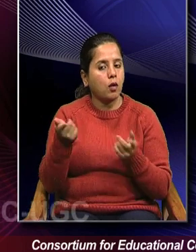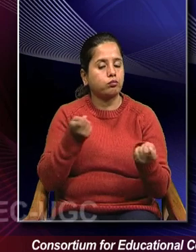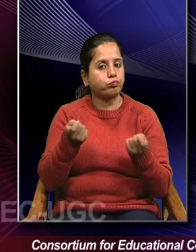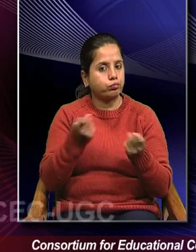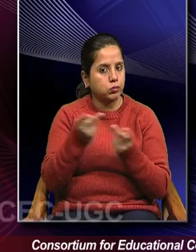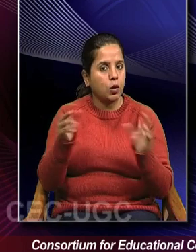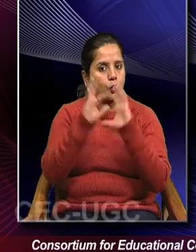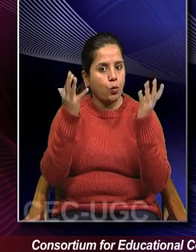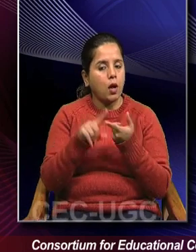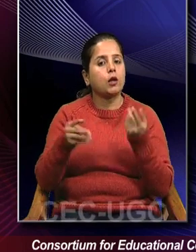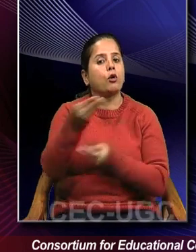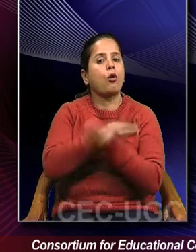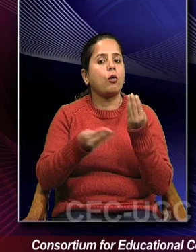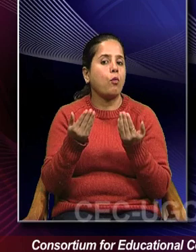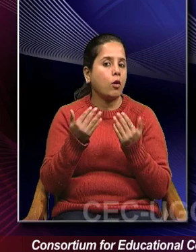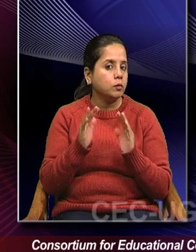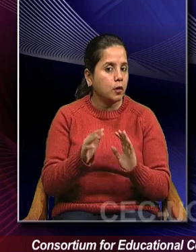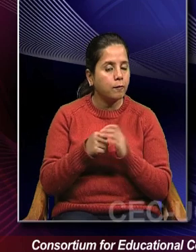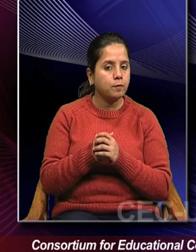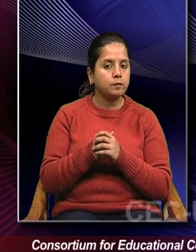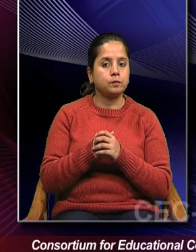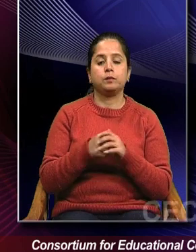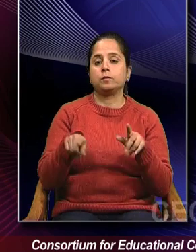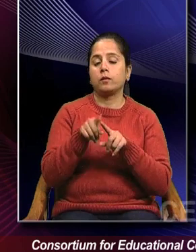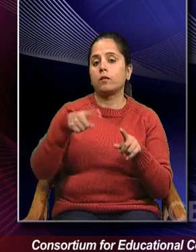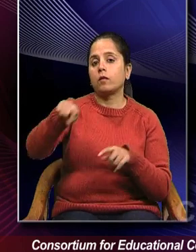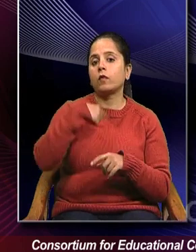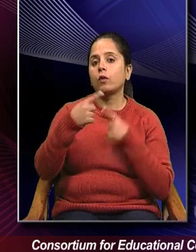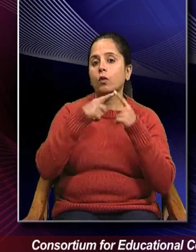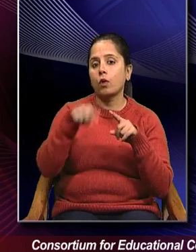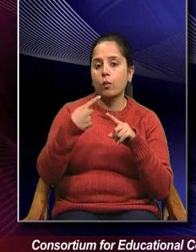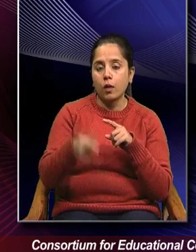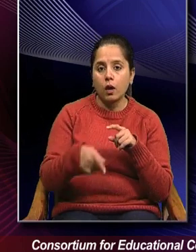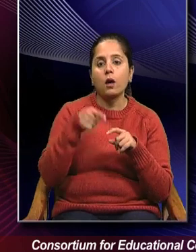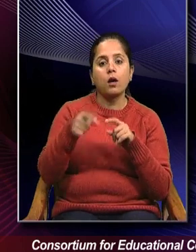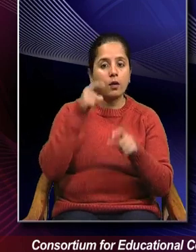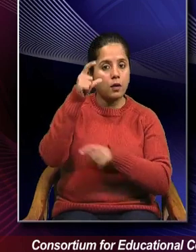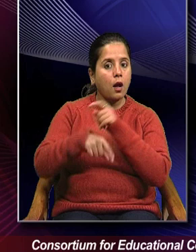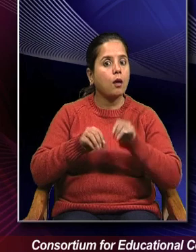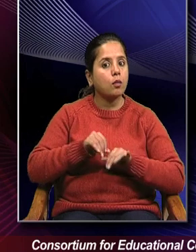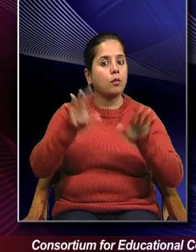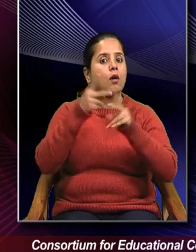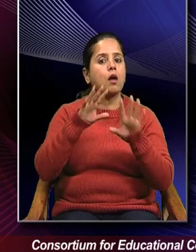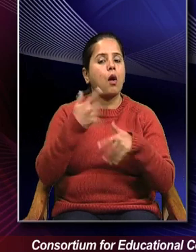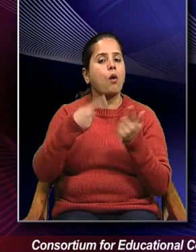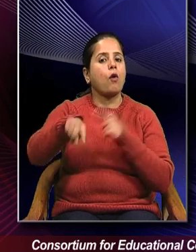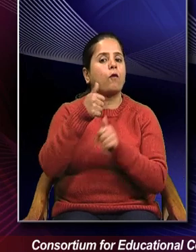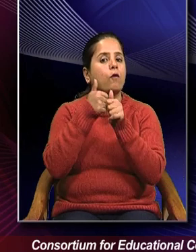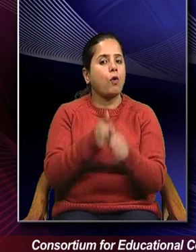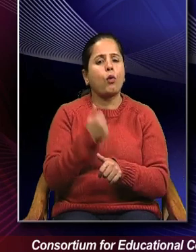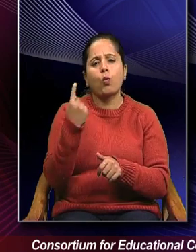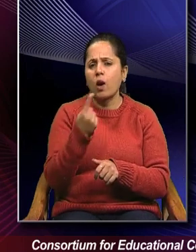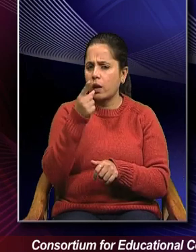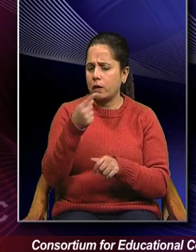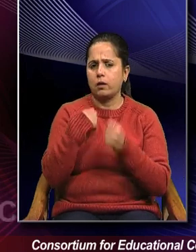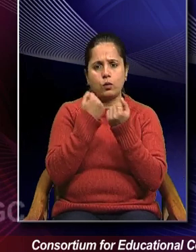in the world economy. And when we talk about the industrial revolution, that how it was followed by the single